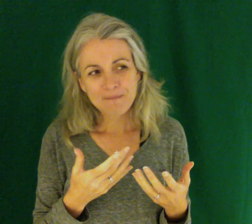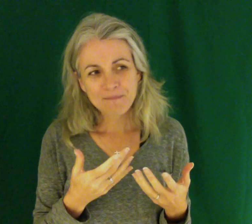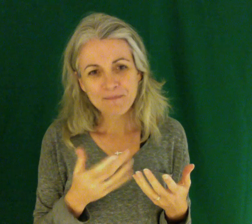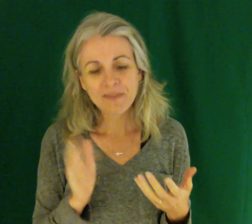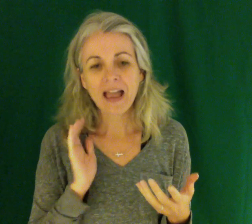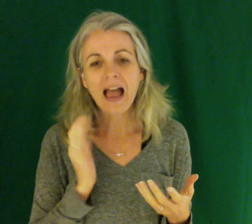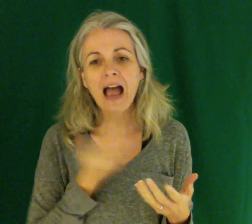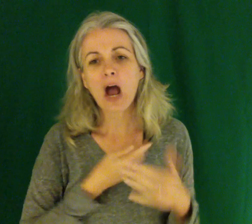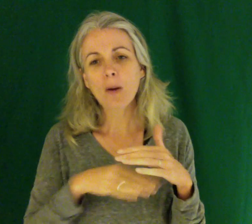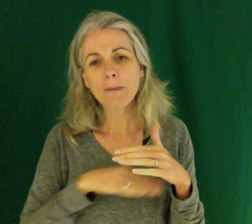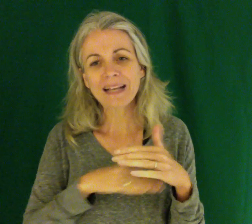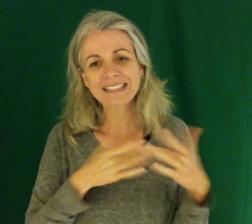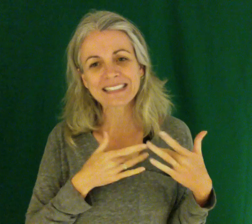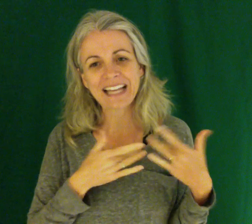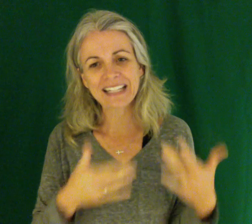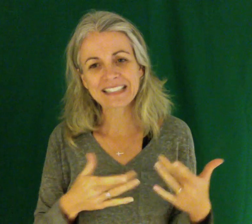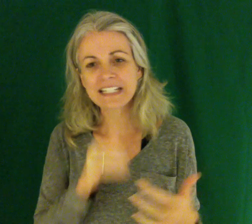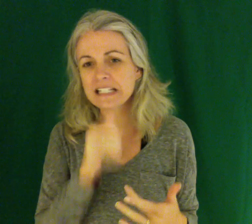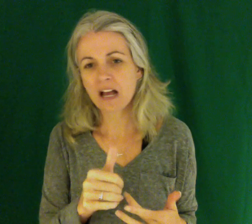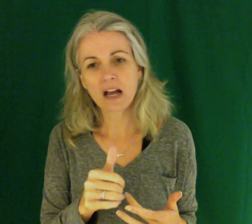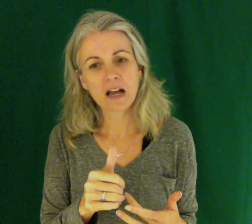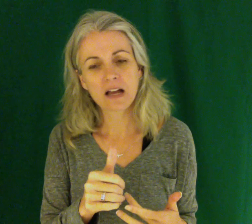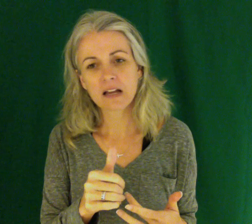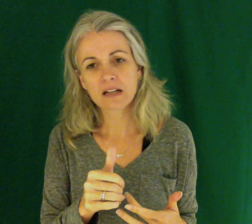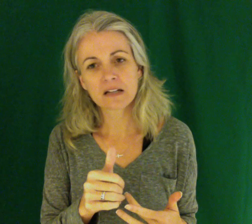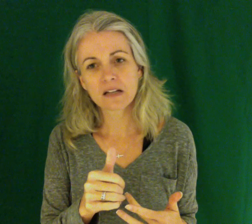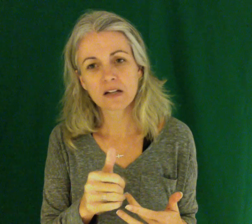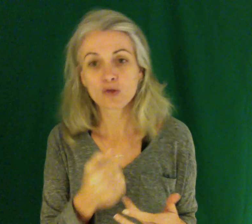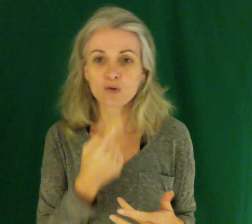basic tendency is not to say, oh, good.